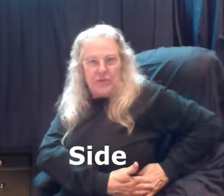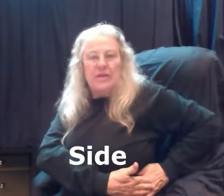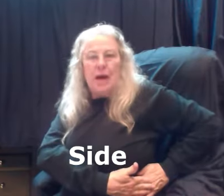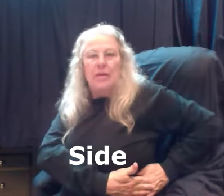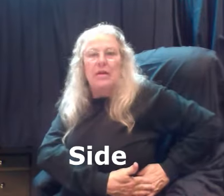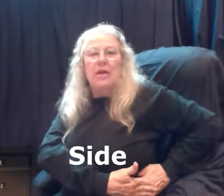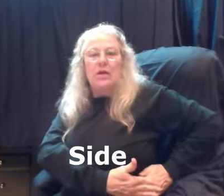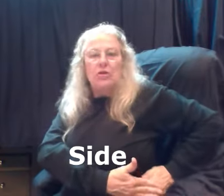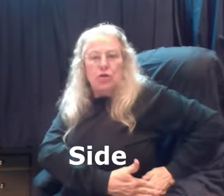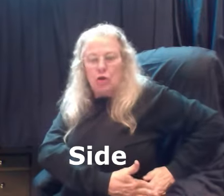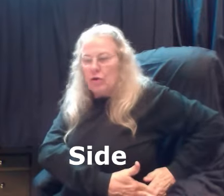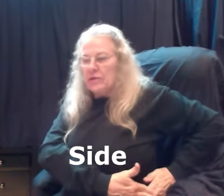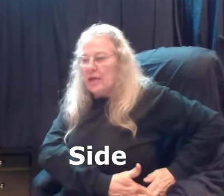dominant to show your side.